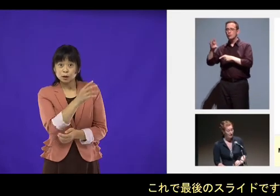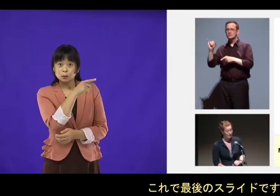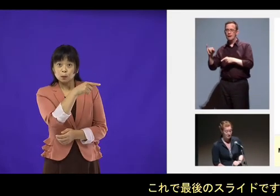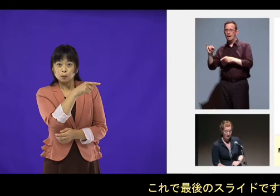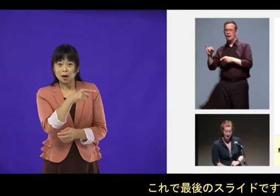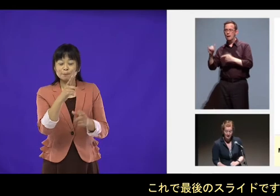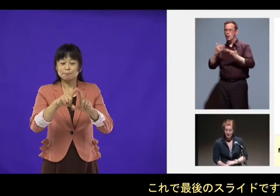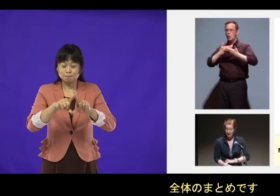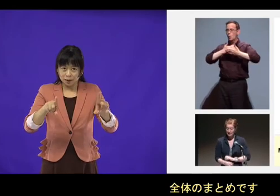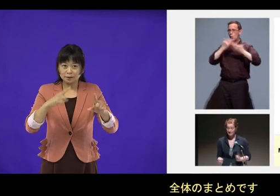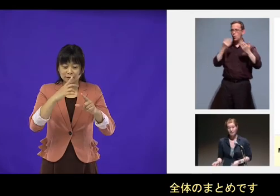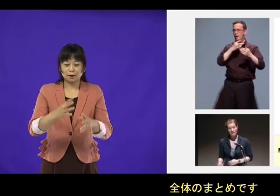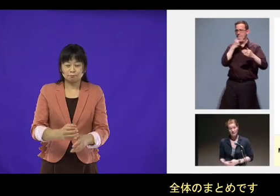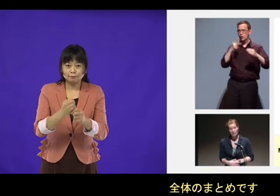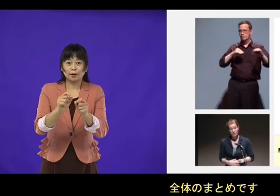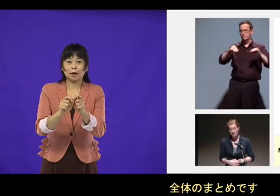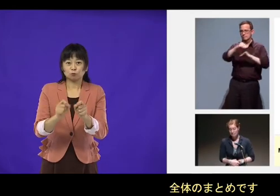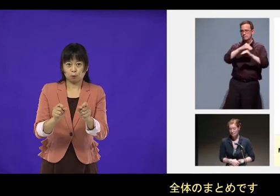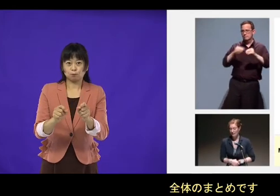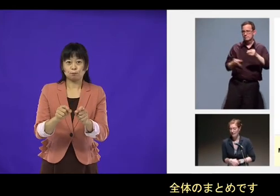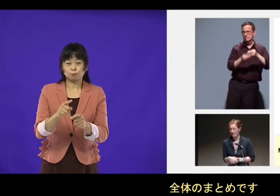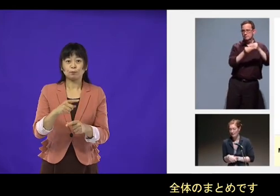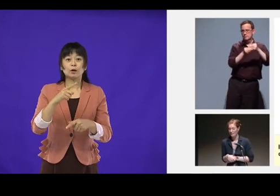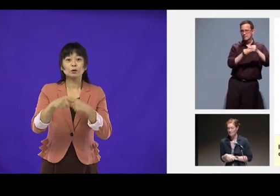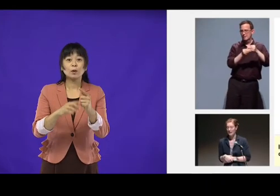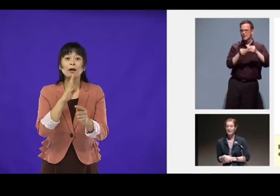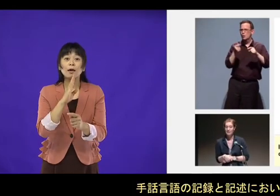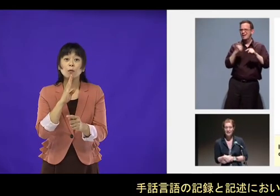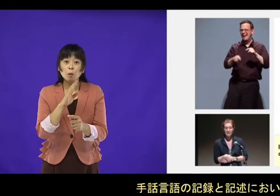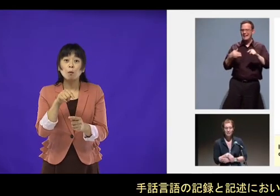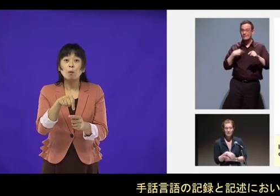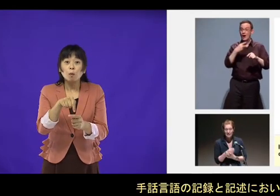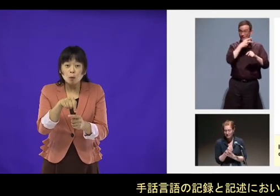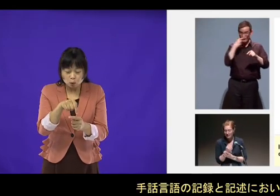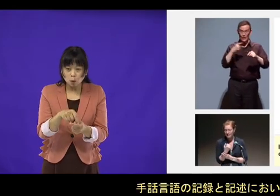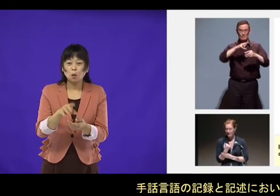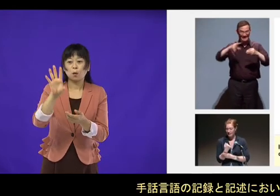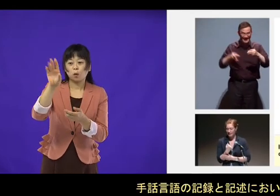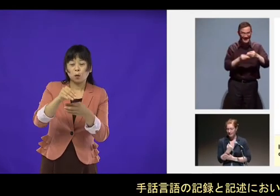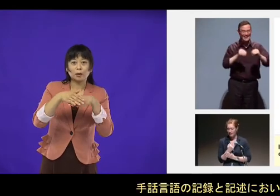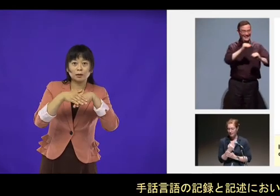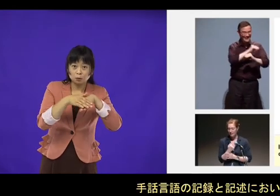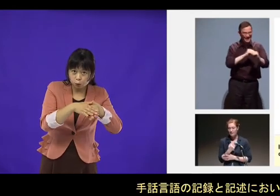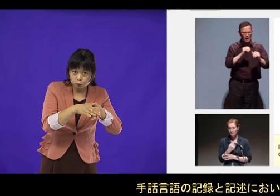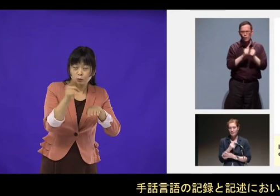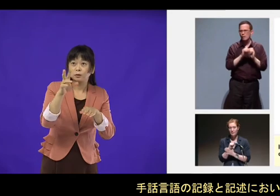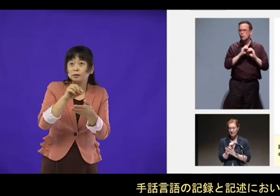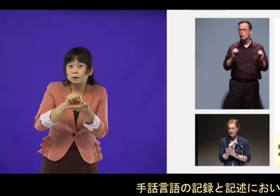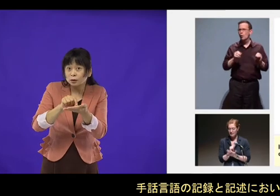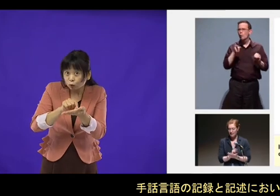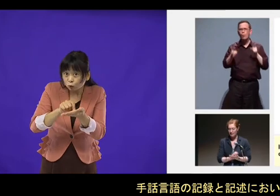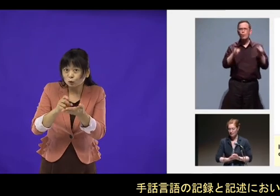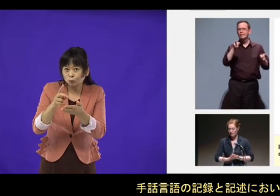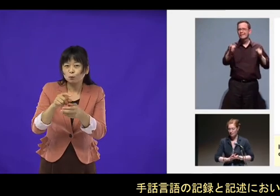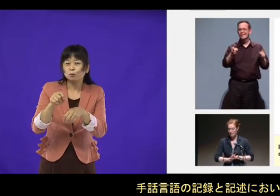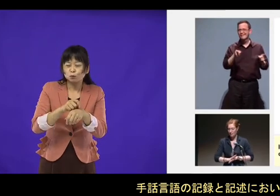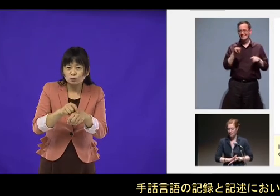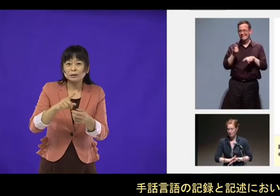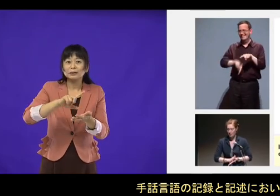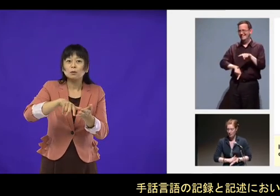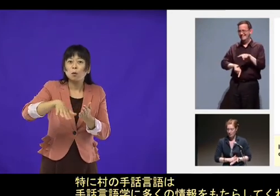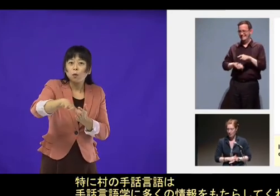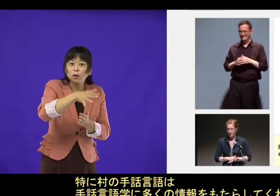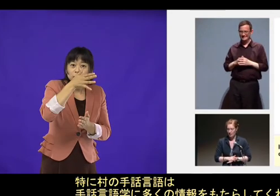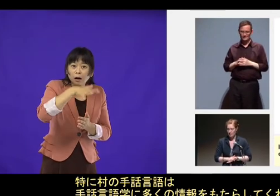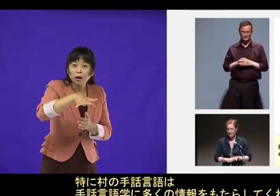This is my final slide, and it's a very general one. I believe that in the documentation and description